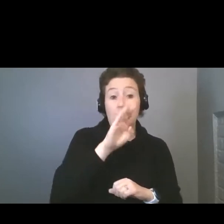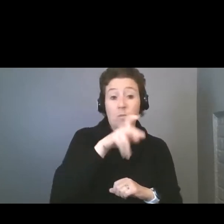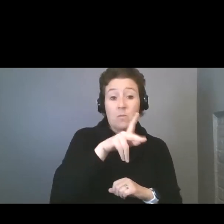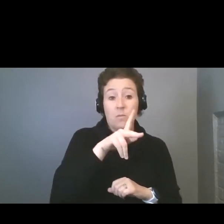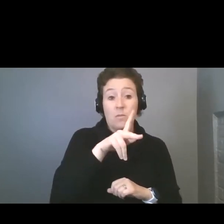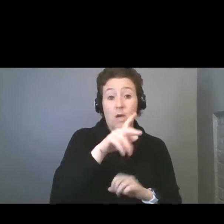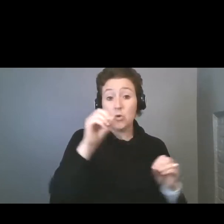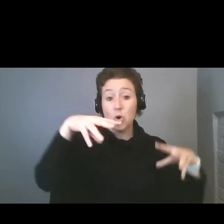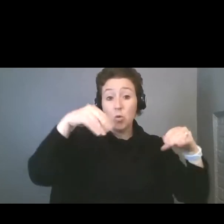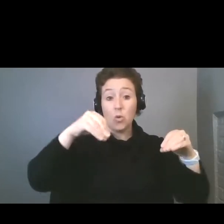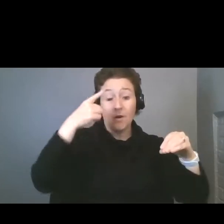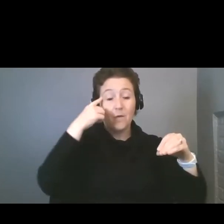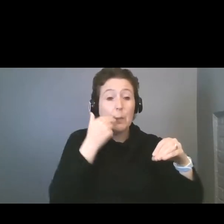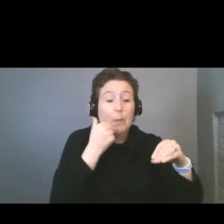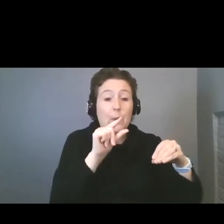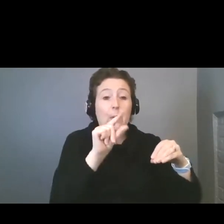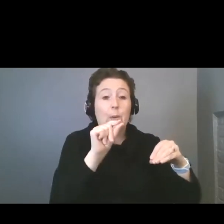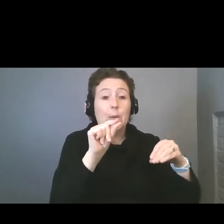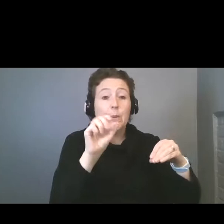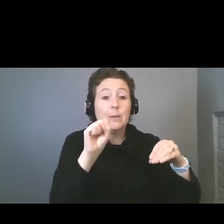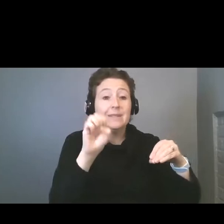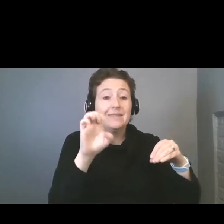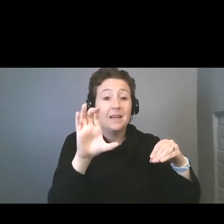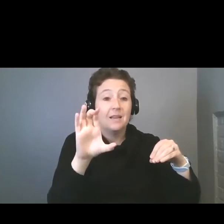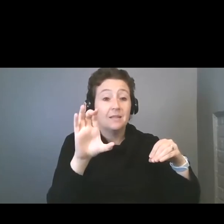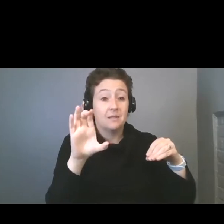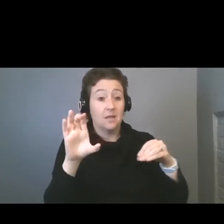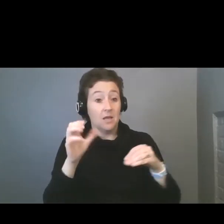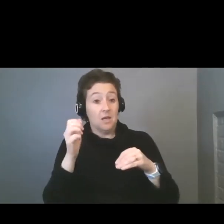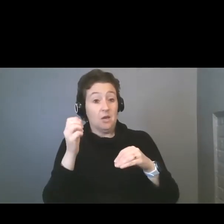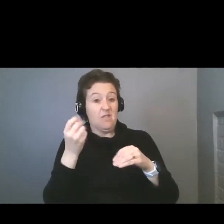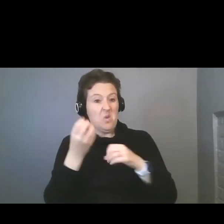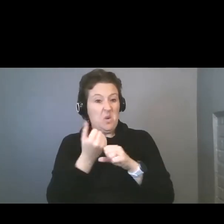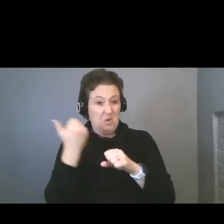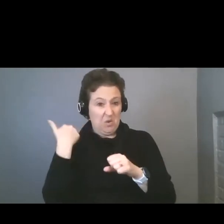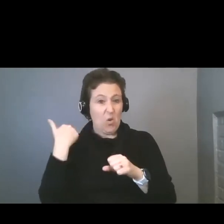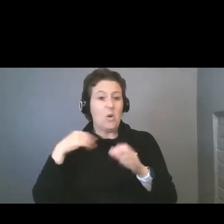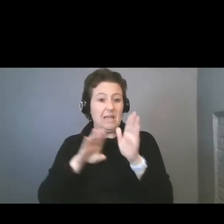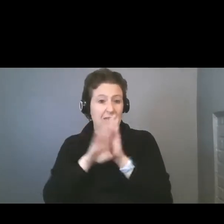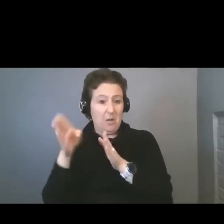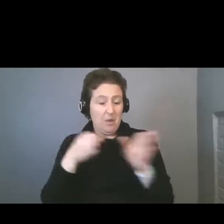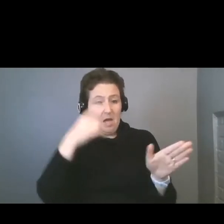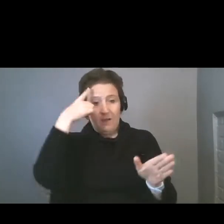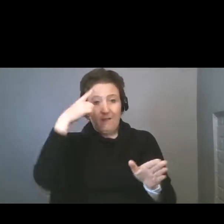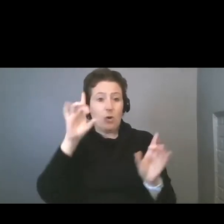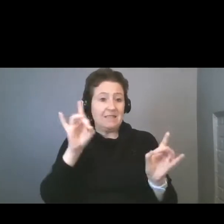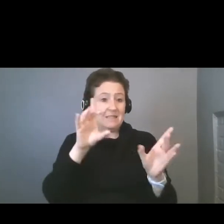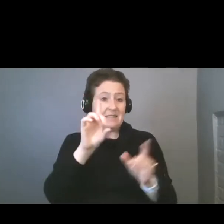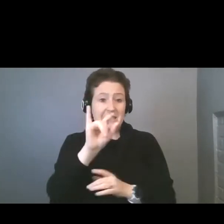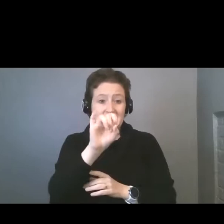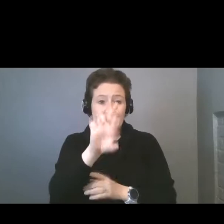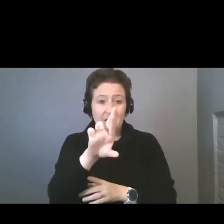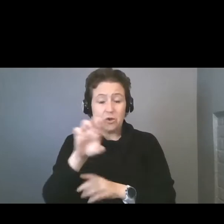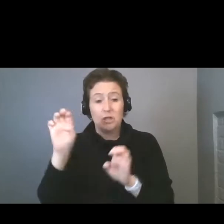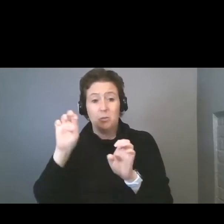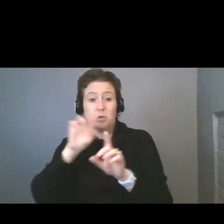seconds. A few years ago, we developed both a disaster plan and emergency response plan for the food bank and invested